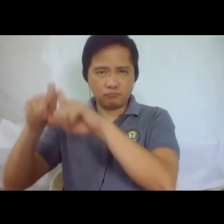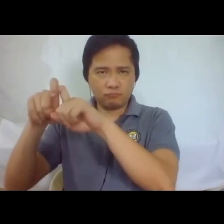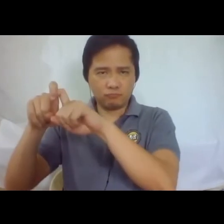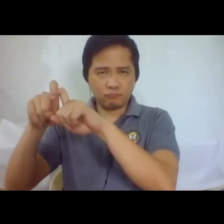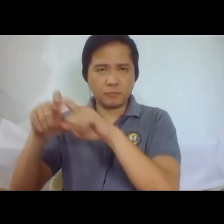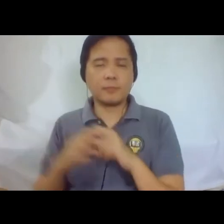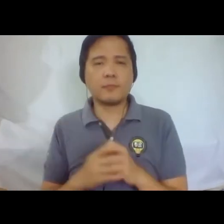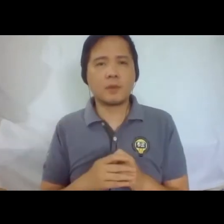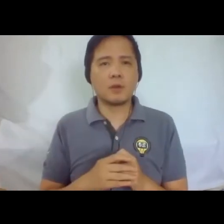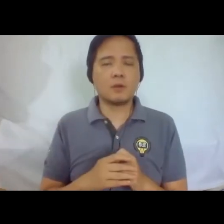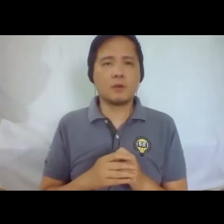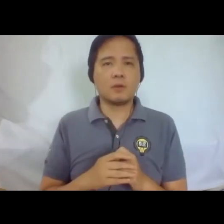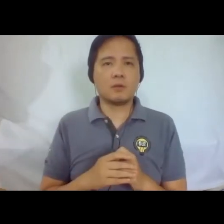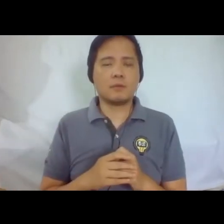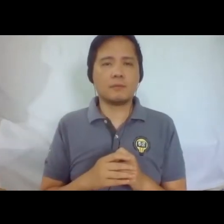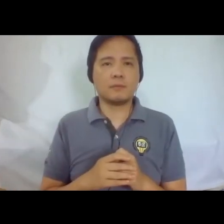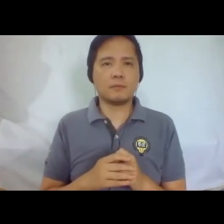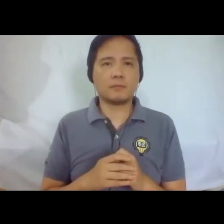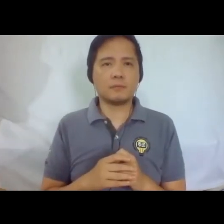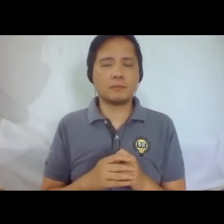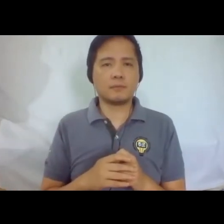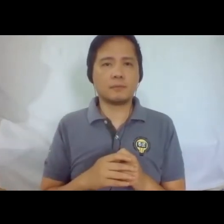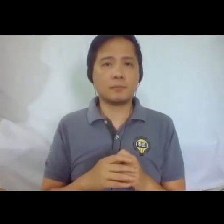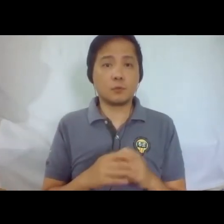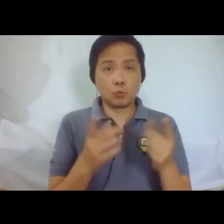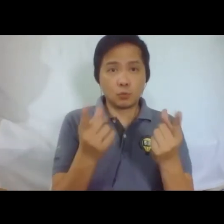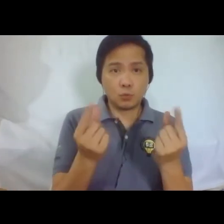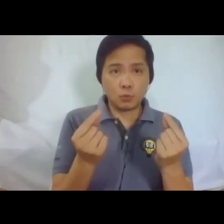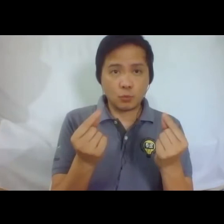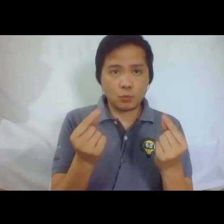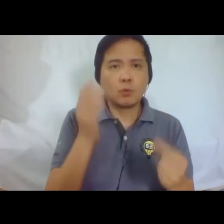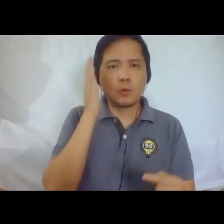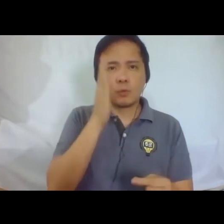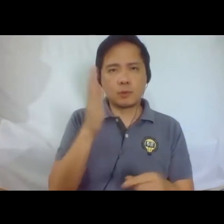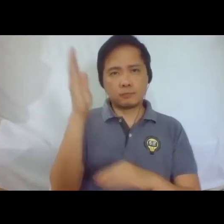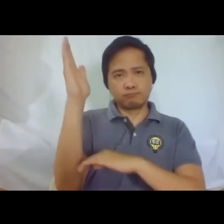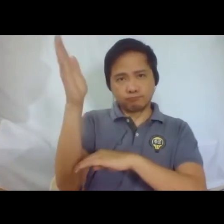lecture a little bit and give you some exercises to do.